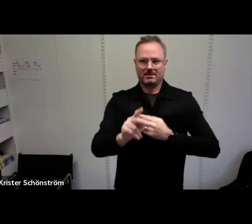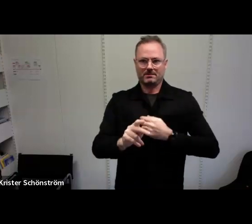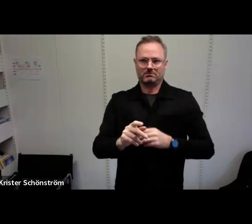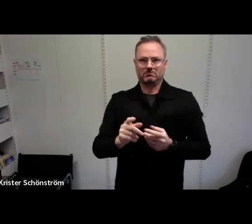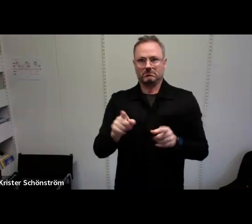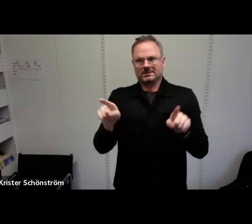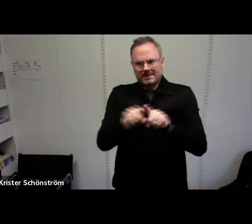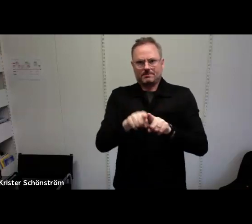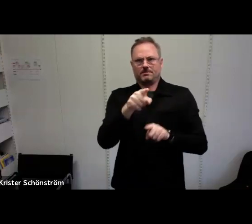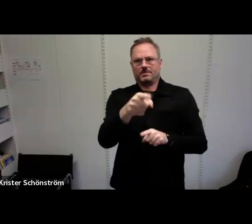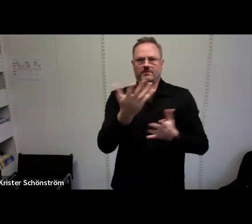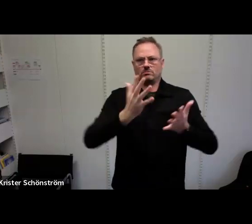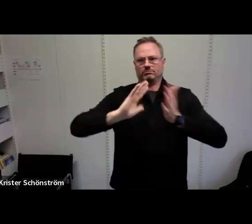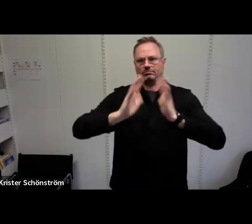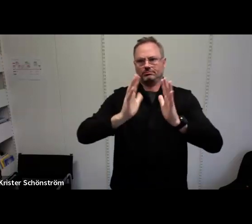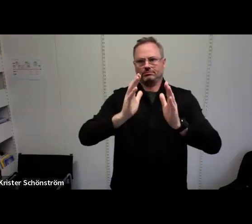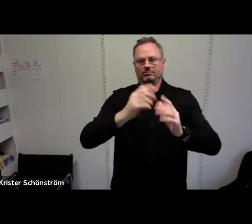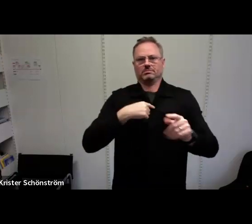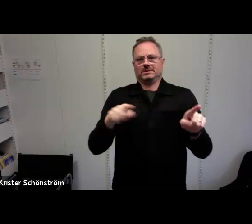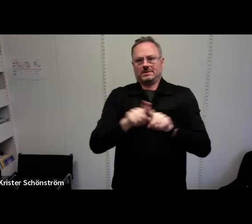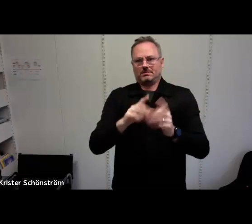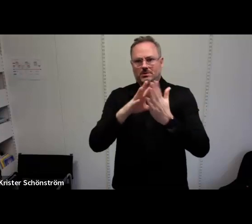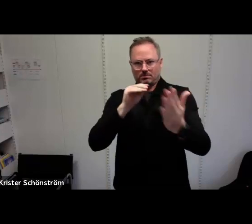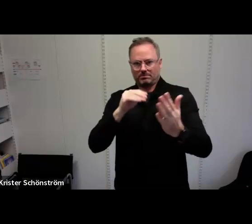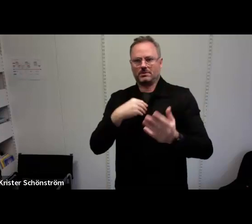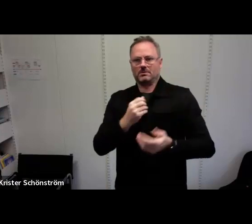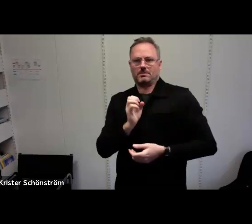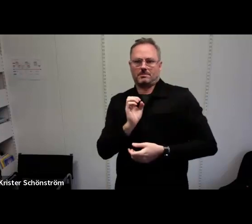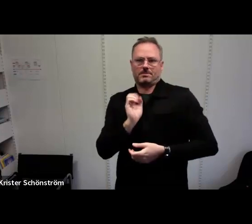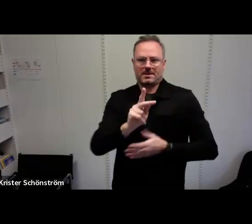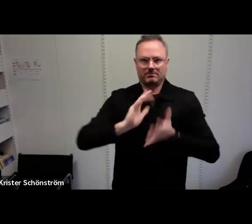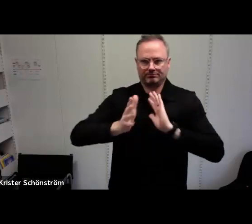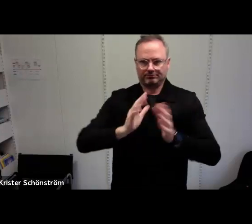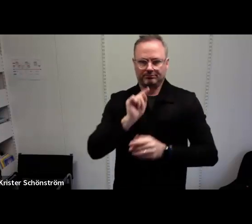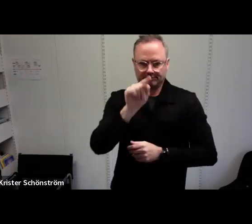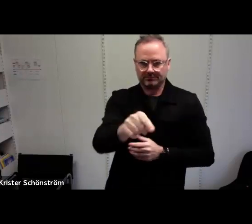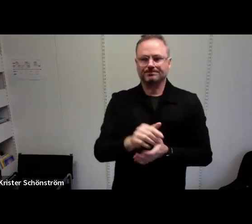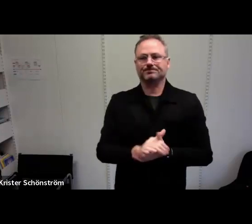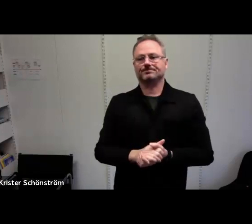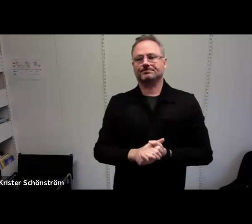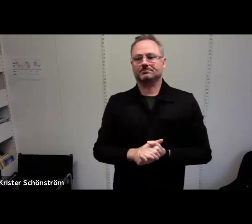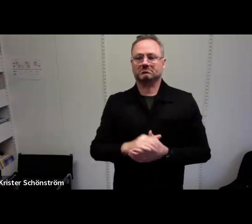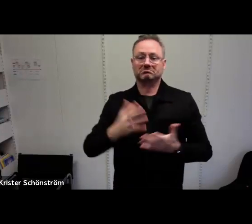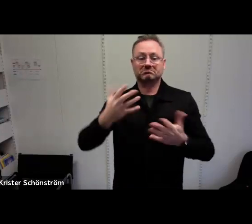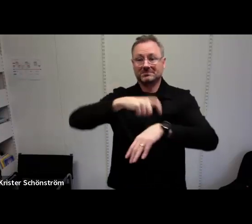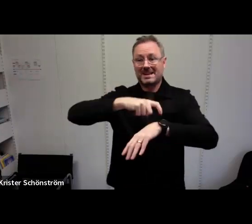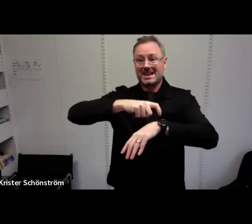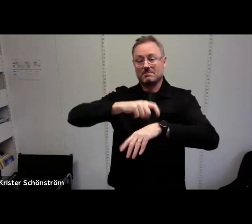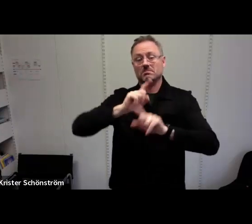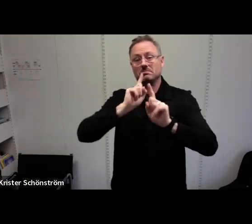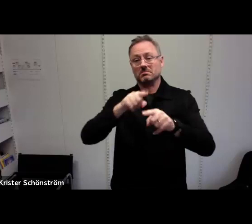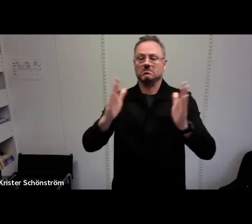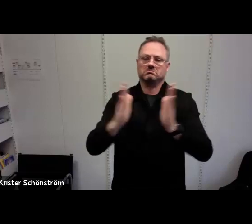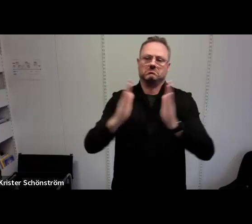asked to give the response, which is to then produce exactly what they've just seen to the best of their ability.